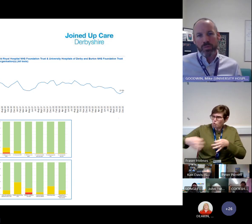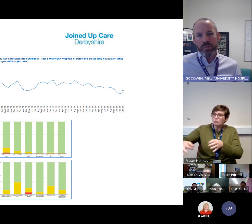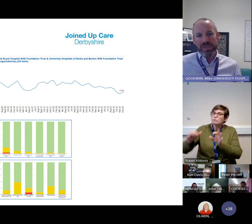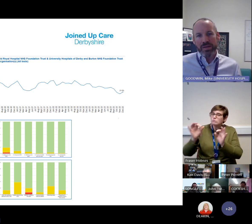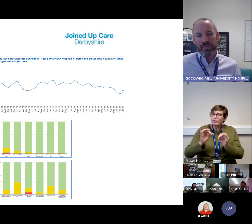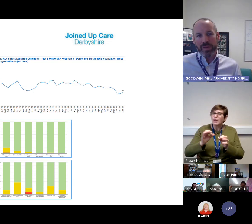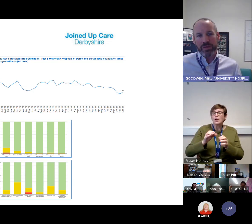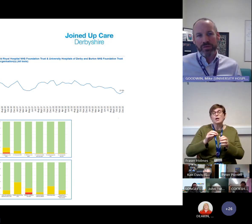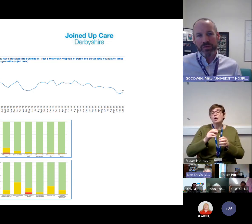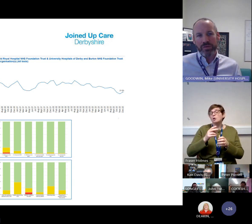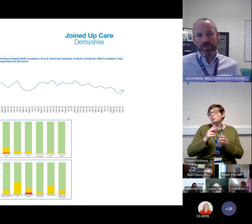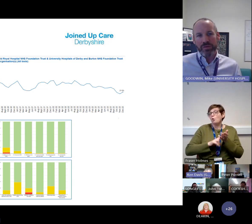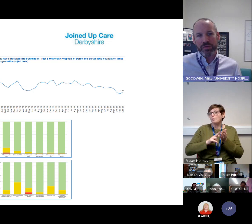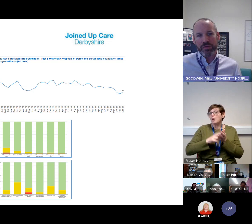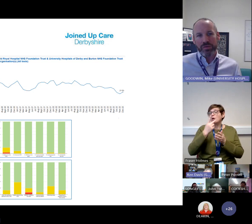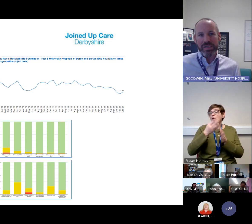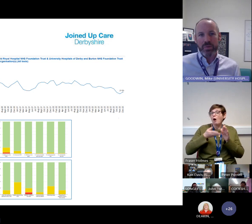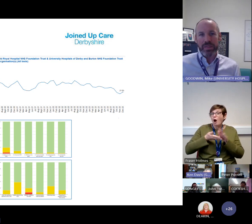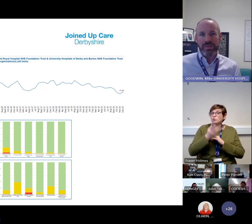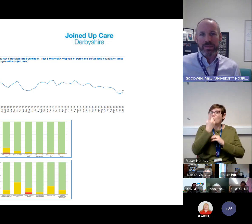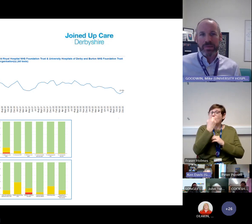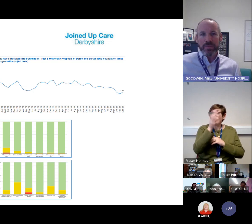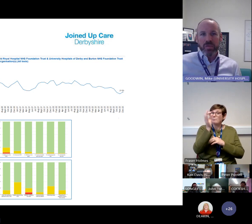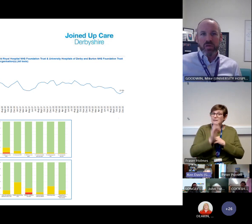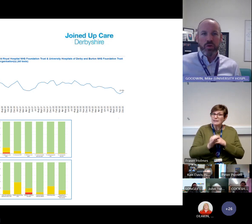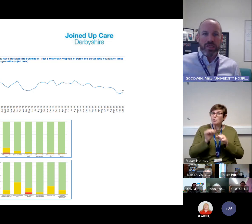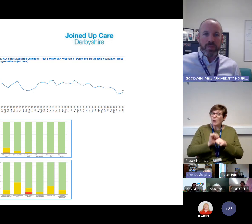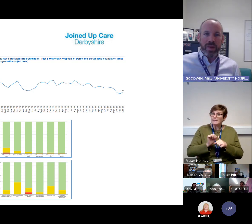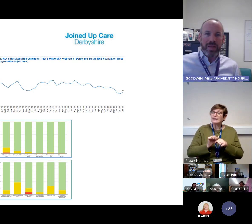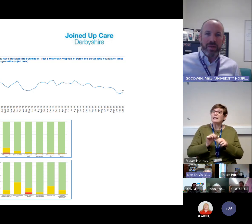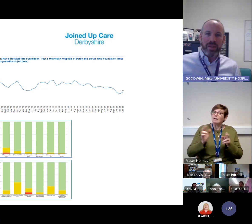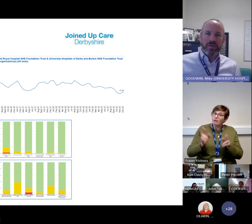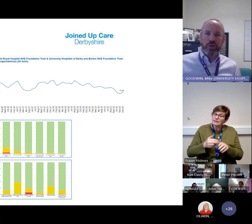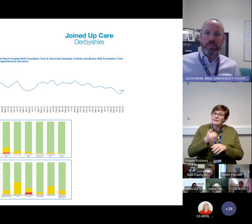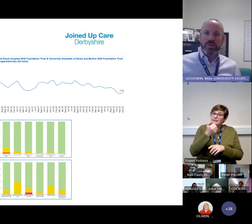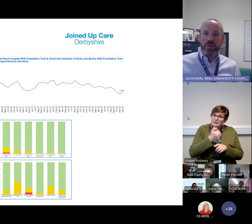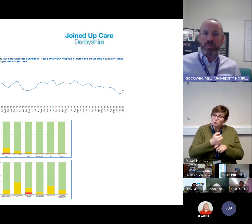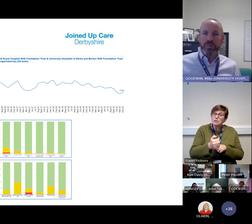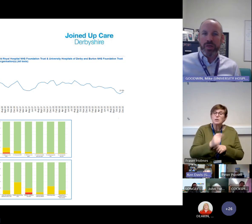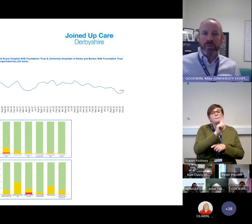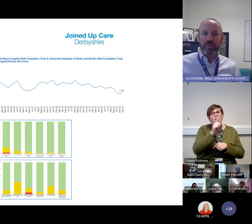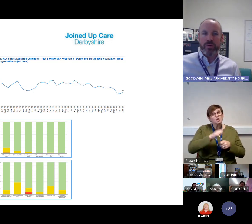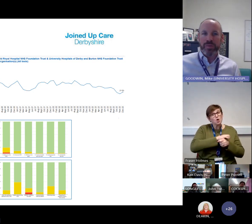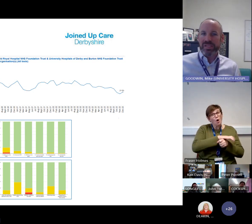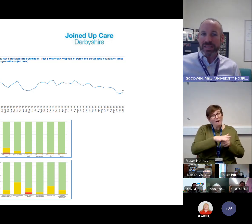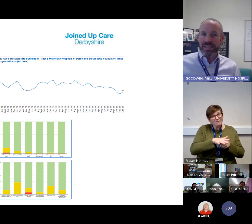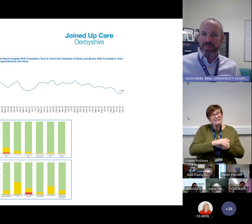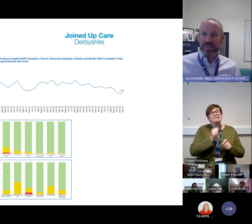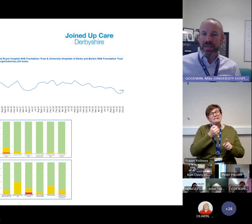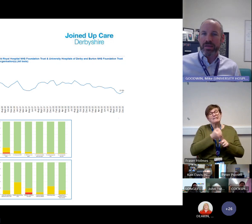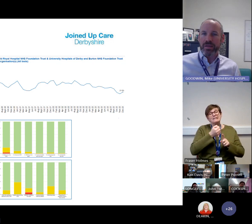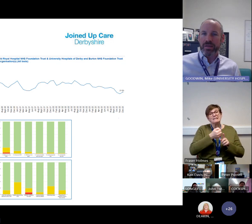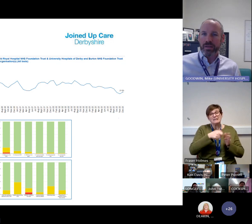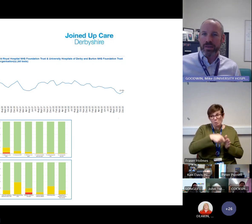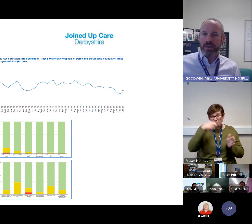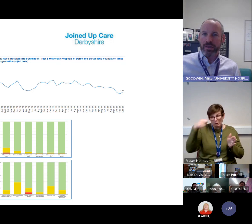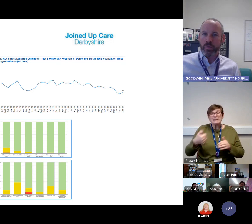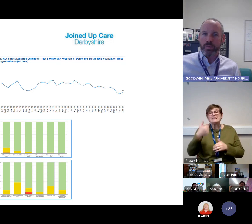less than 1% of patients waiting more than 6 weeks. During the pandemic, that jumped up, and we were up at